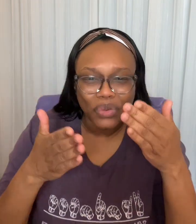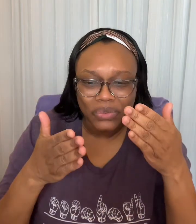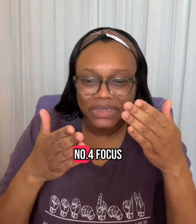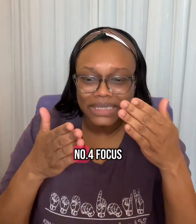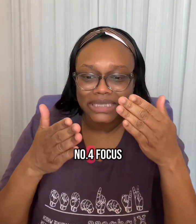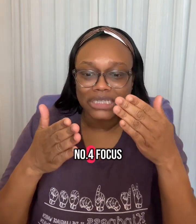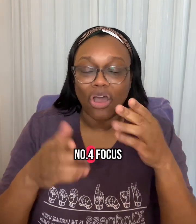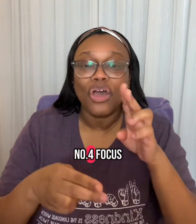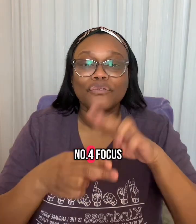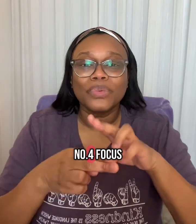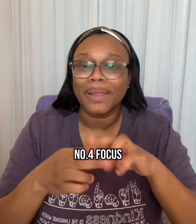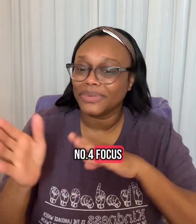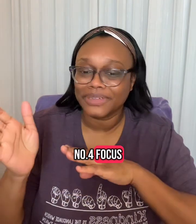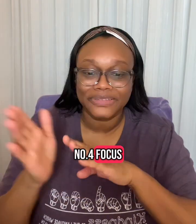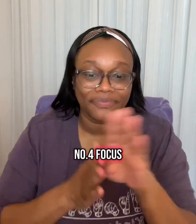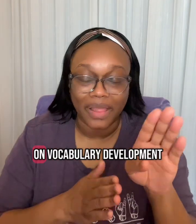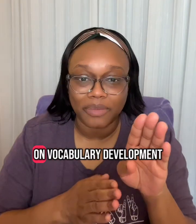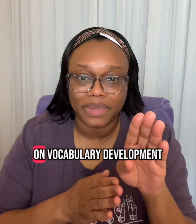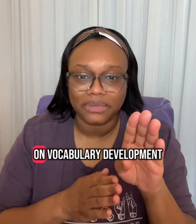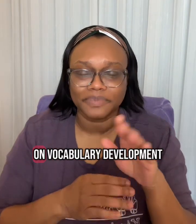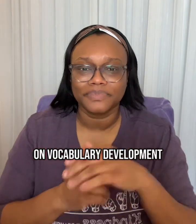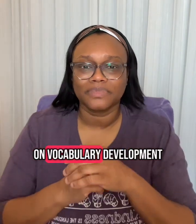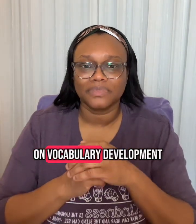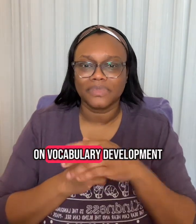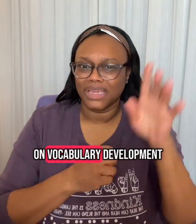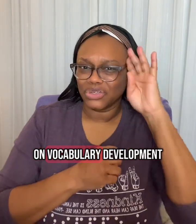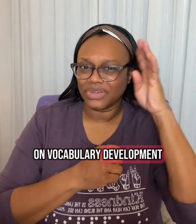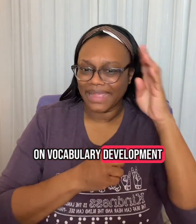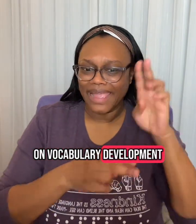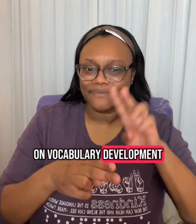Number 4, focus on vocabulary development.